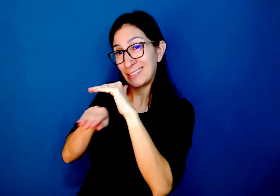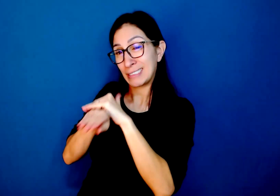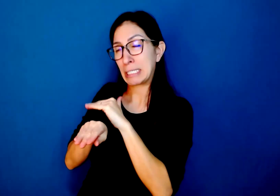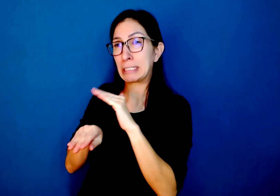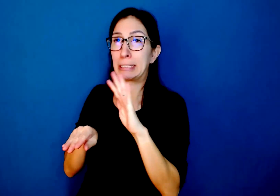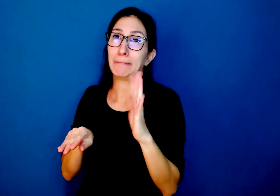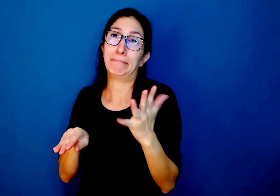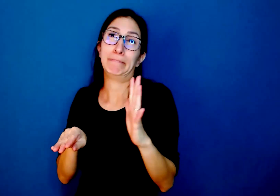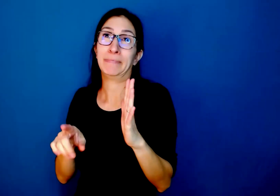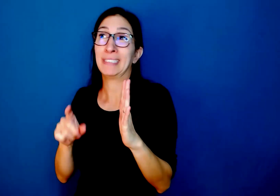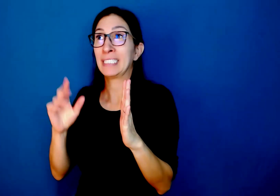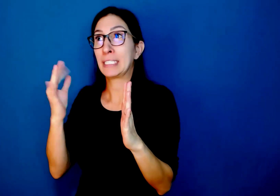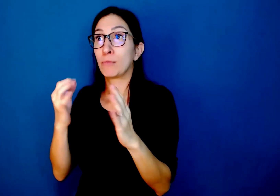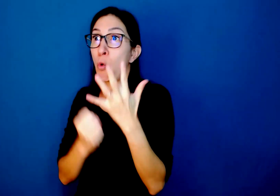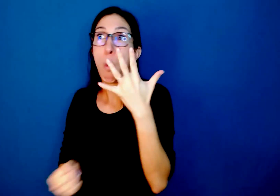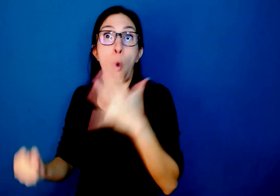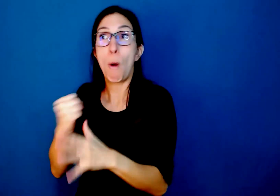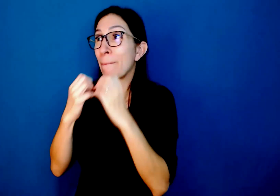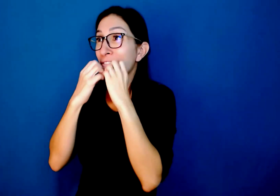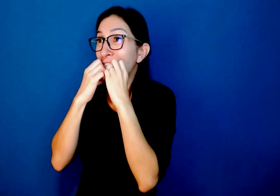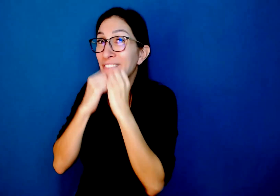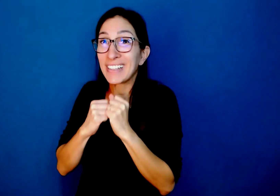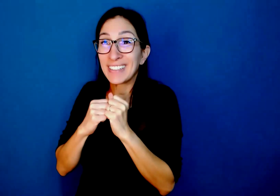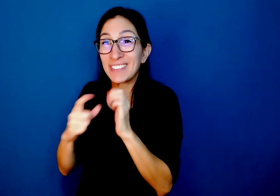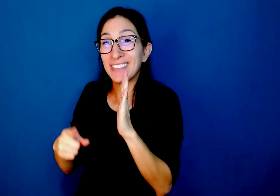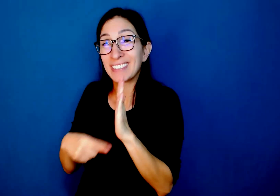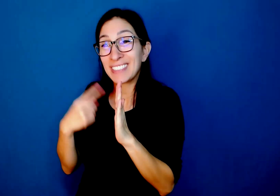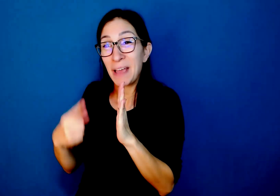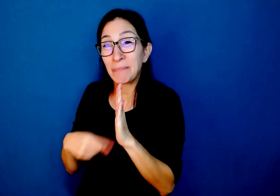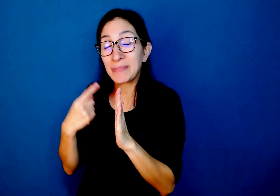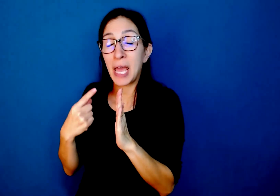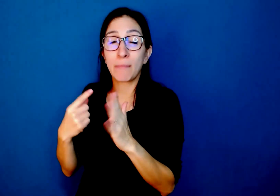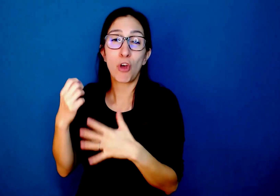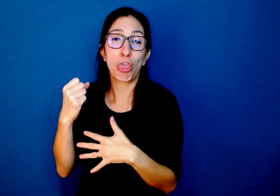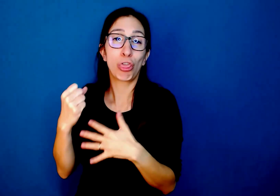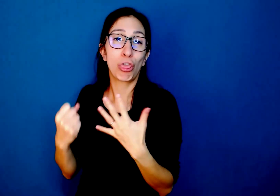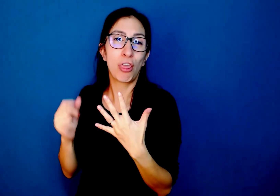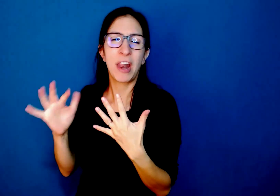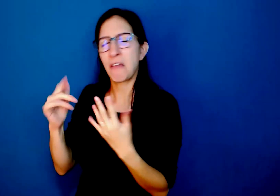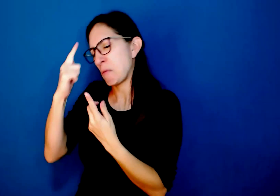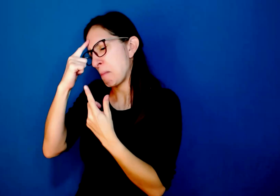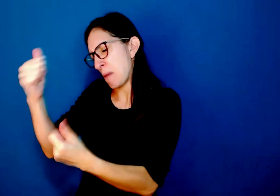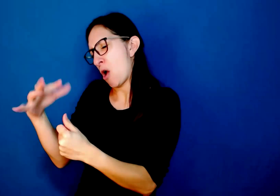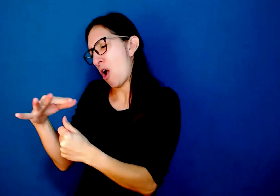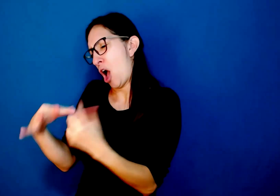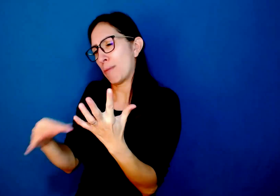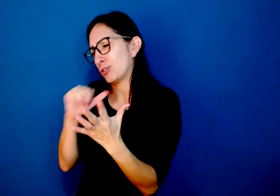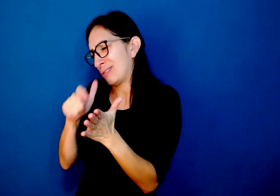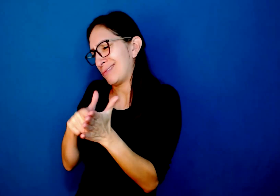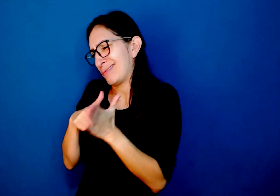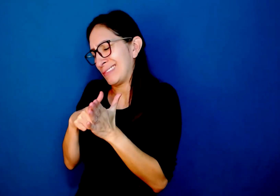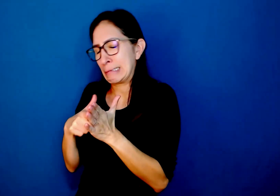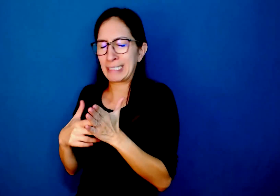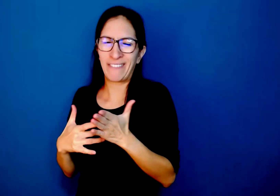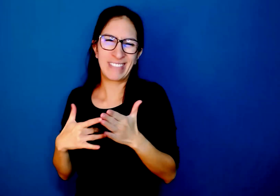to be valued and other times kind of left as what seems like an optional aspect.